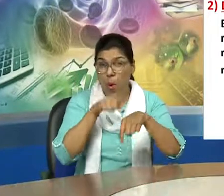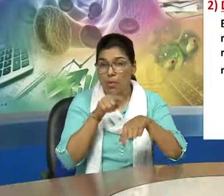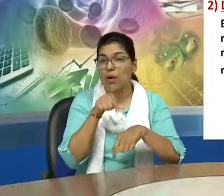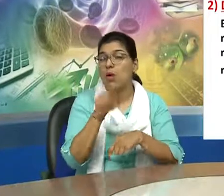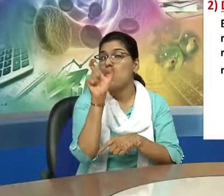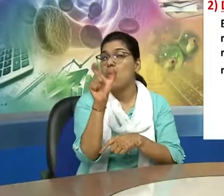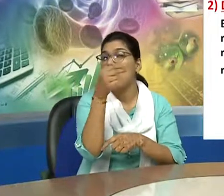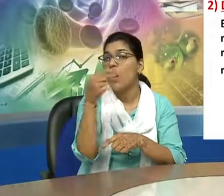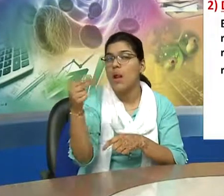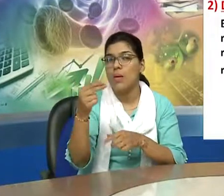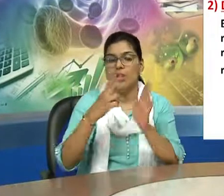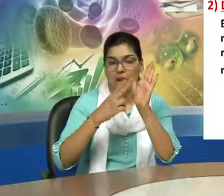So that is why